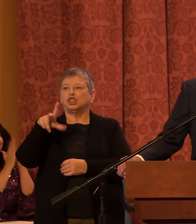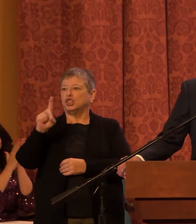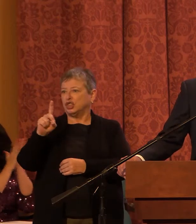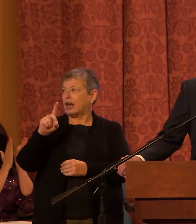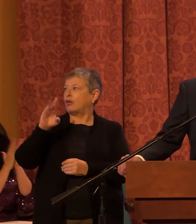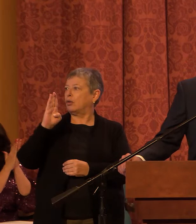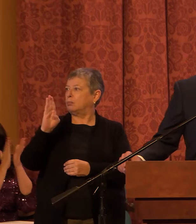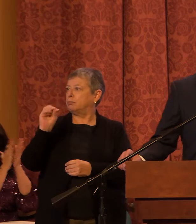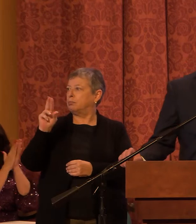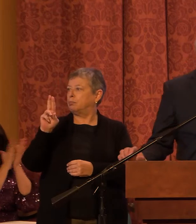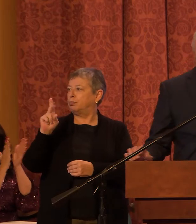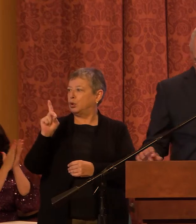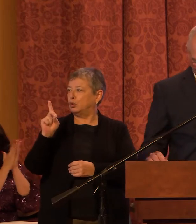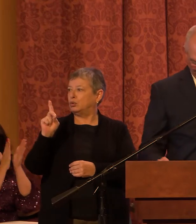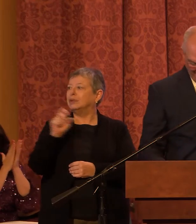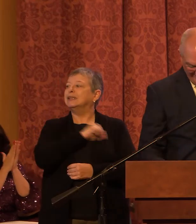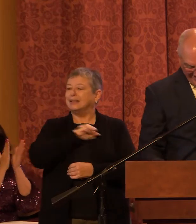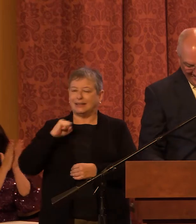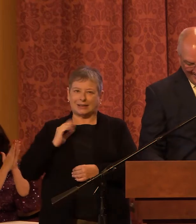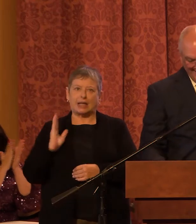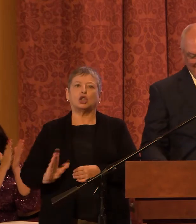much.